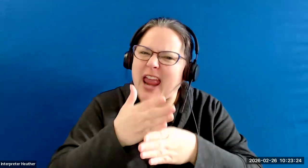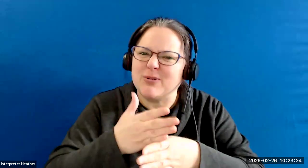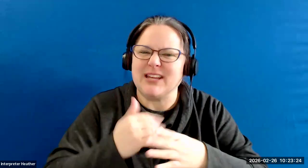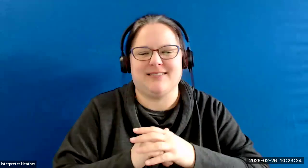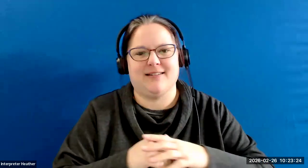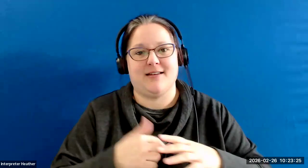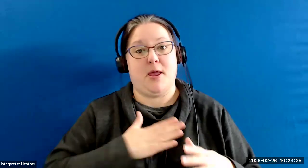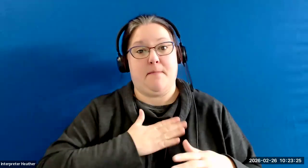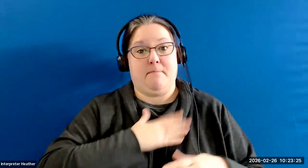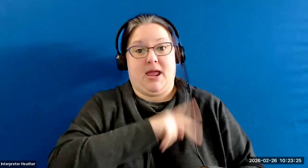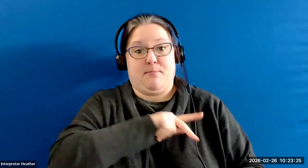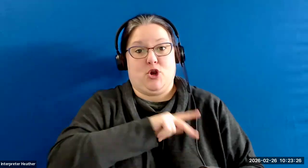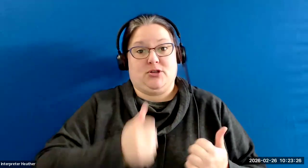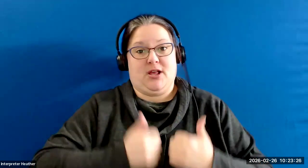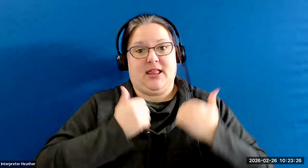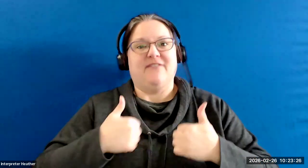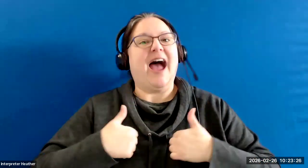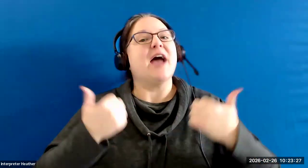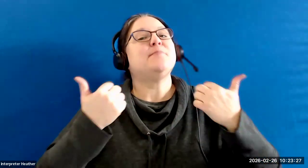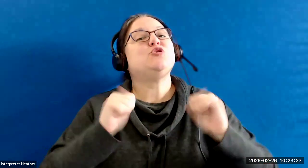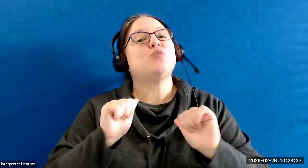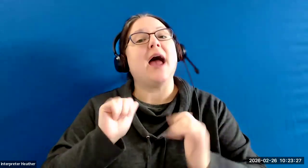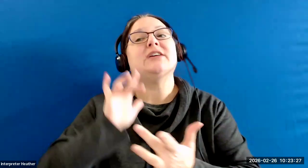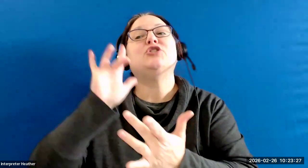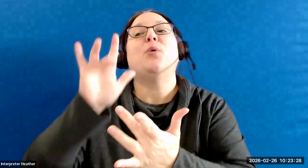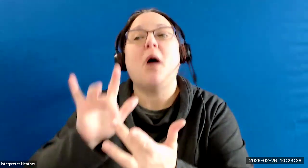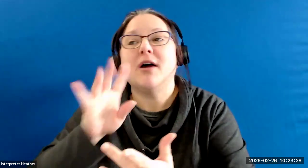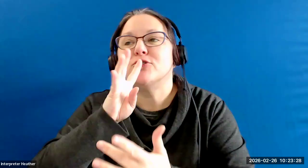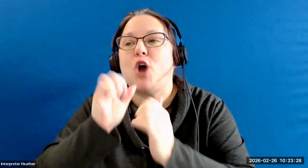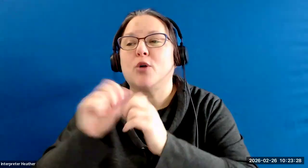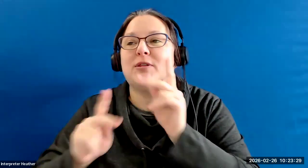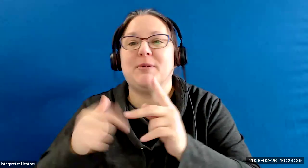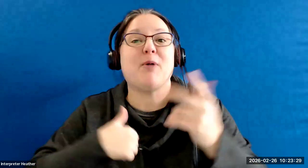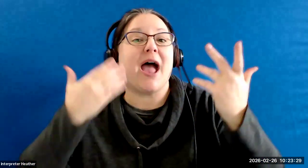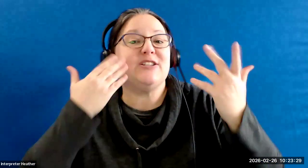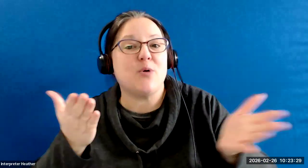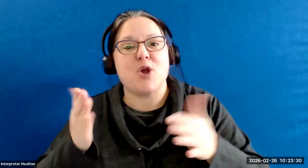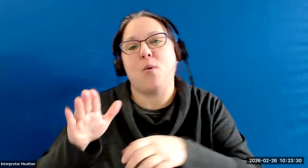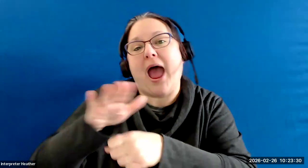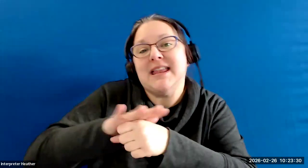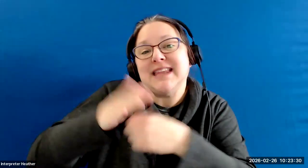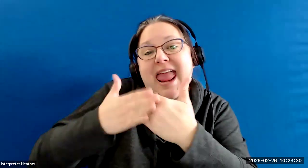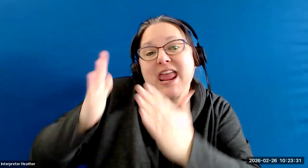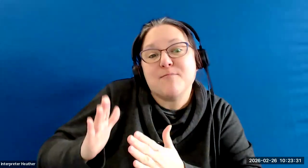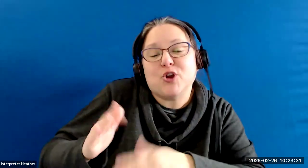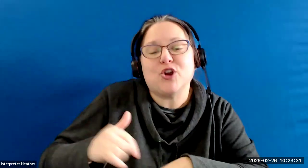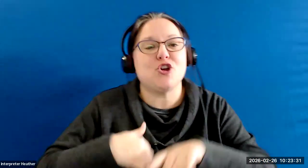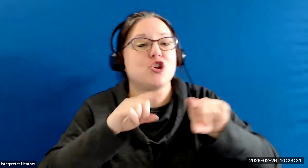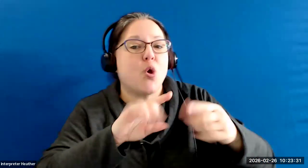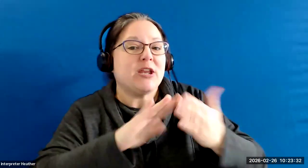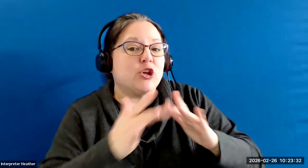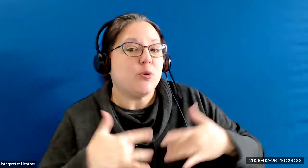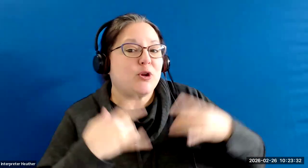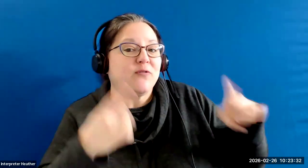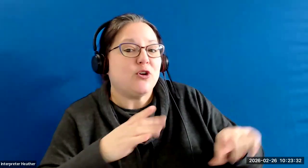been stretching to talk to people I don't know, my neighbors that I don't know, going to community events in